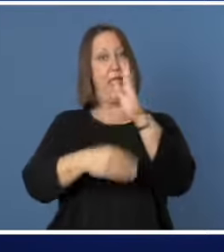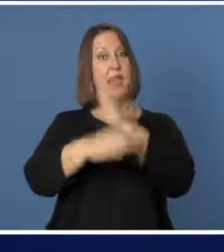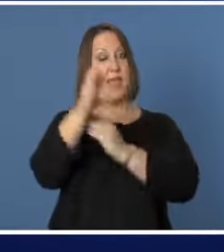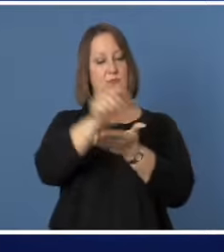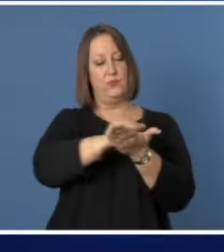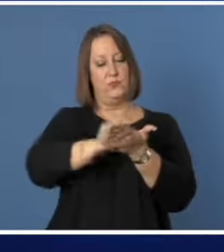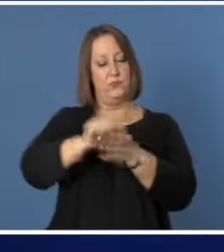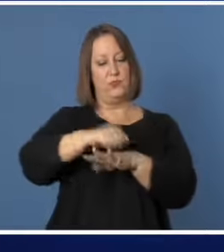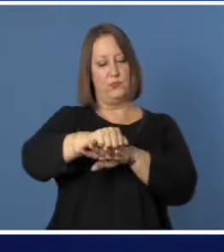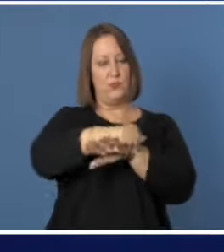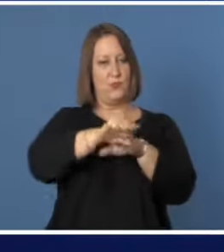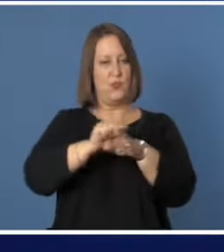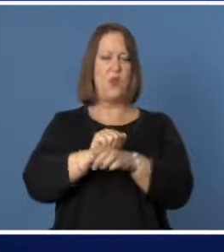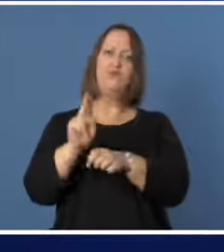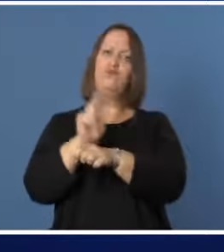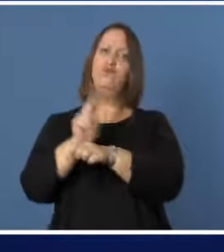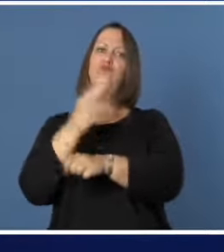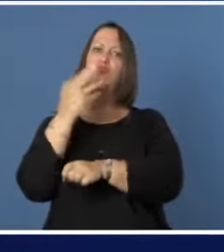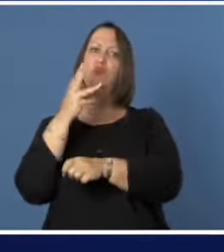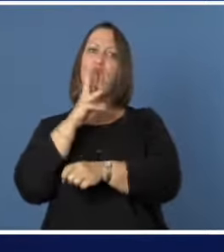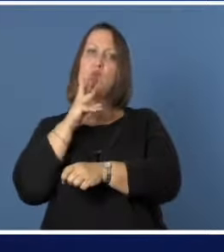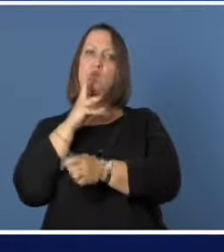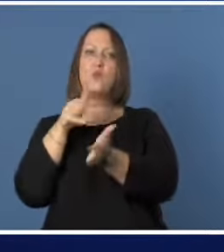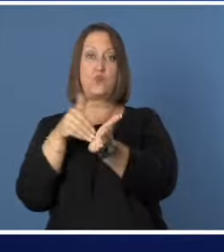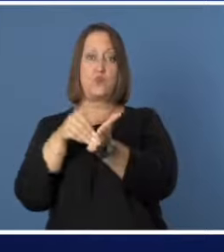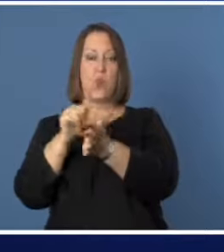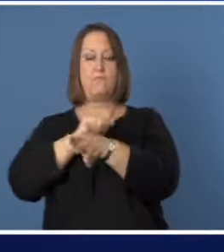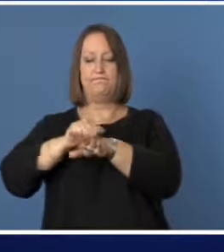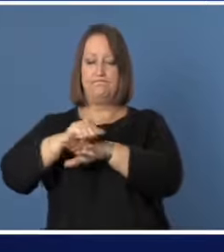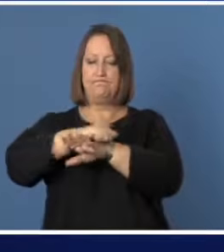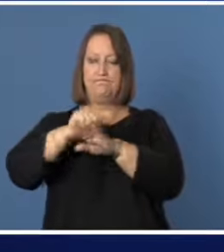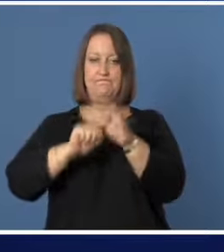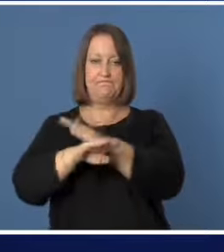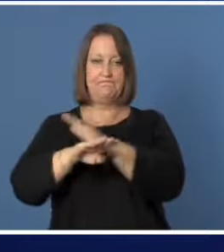Decontaminate hands using soap and water.